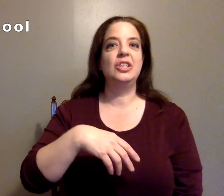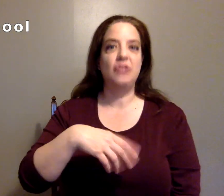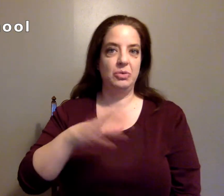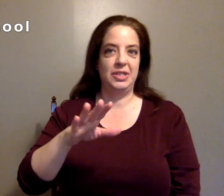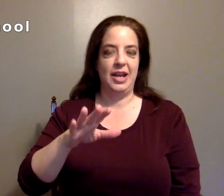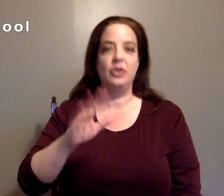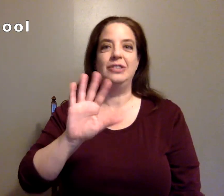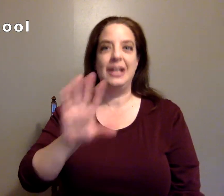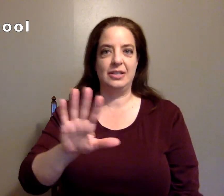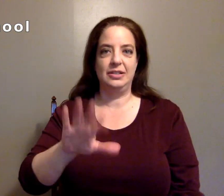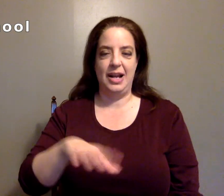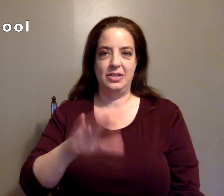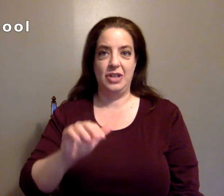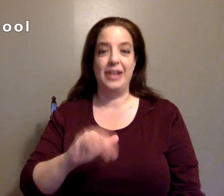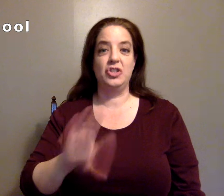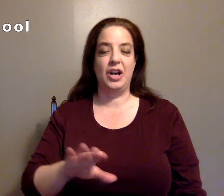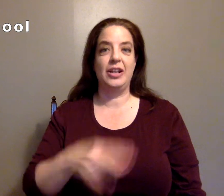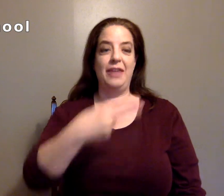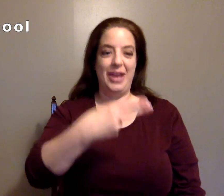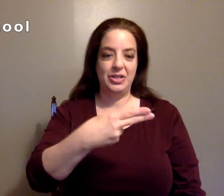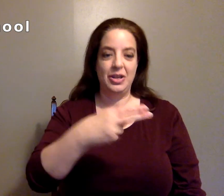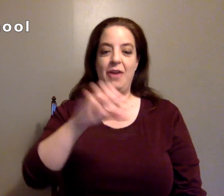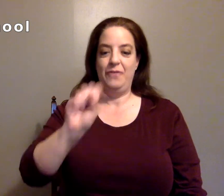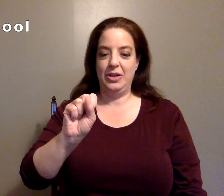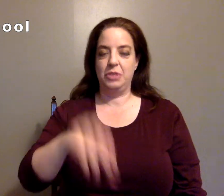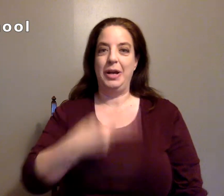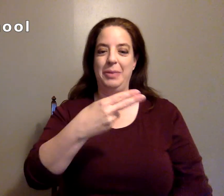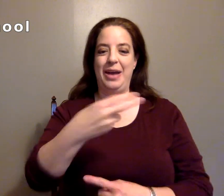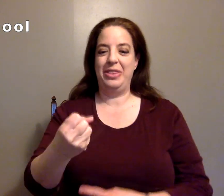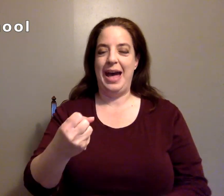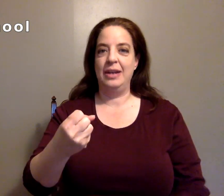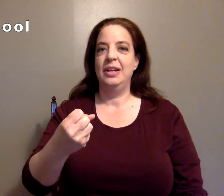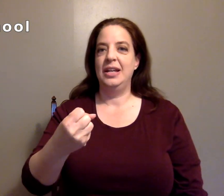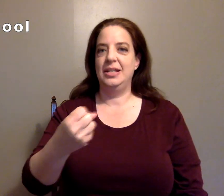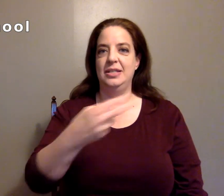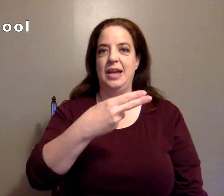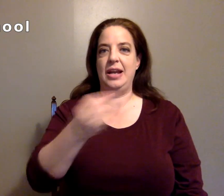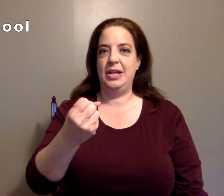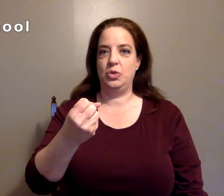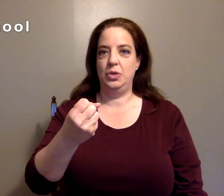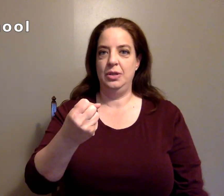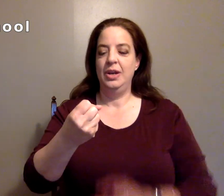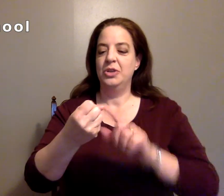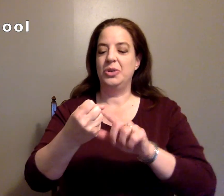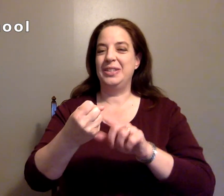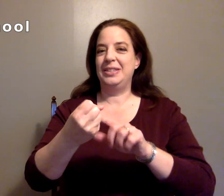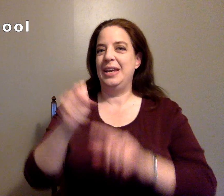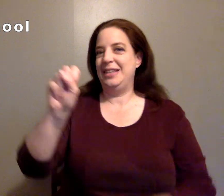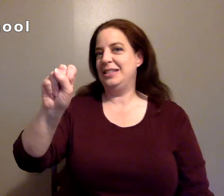loan sign or lexicalized sign. It started off as finger spelling, but now that is the sign high school. So it is an S,